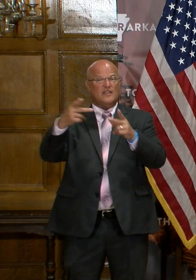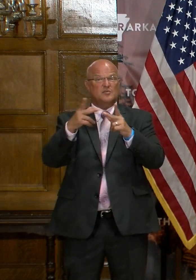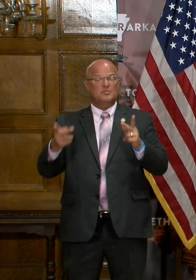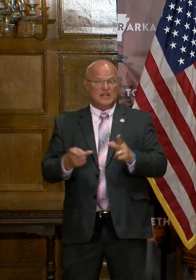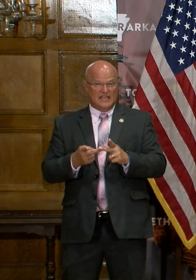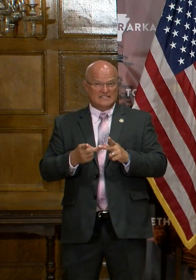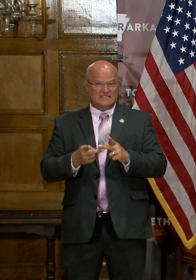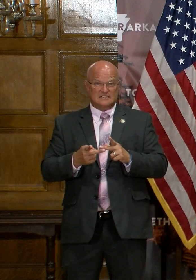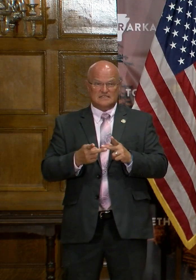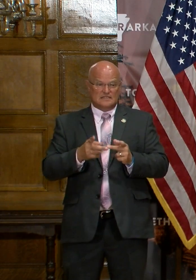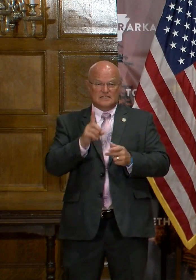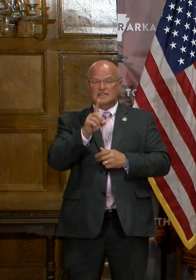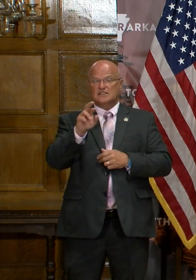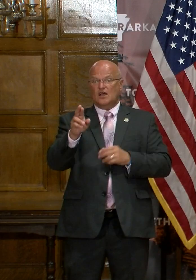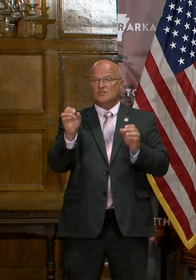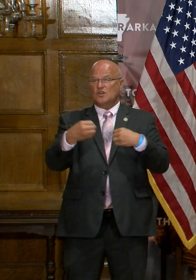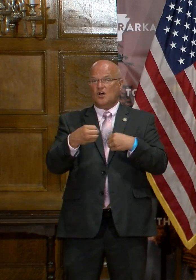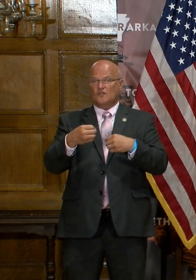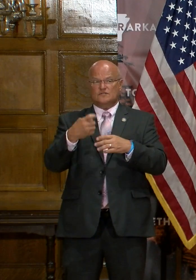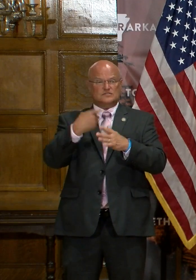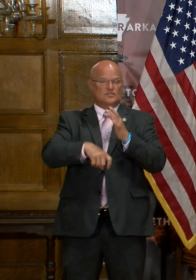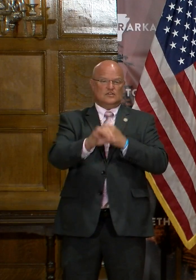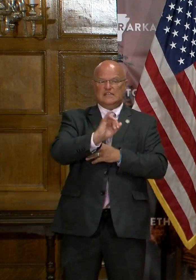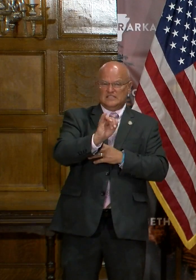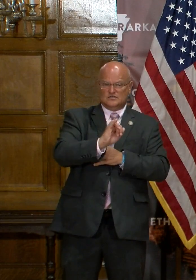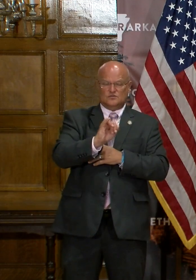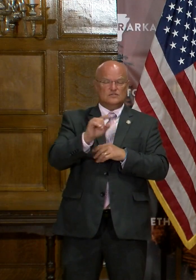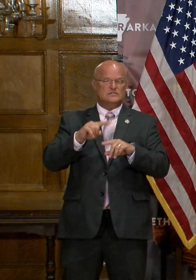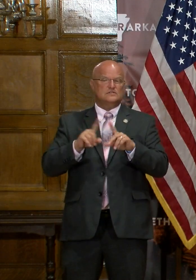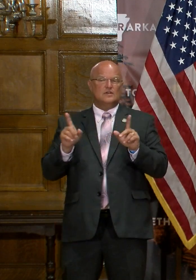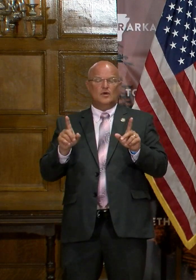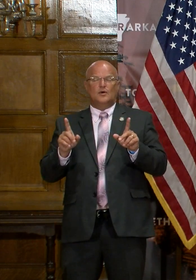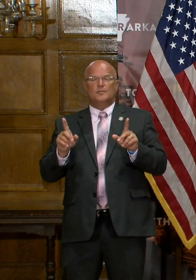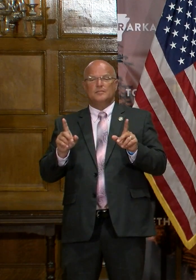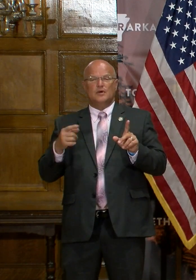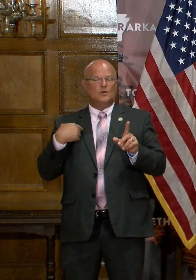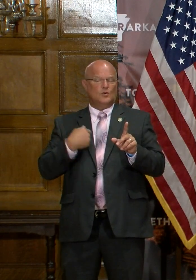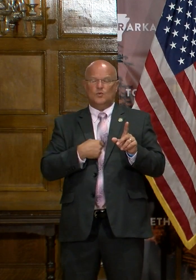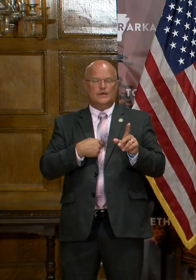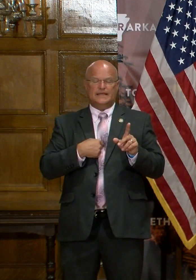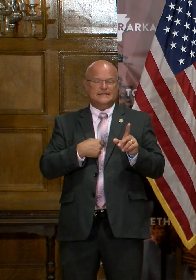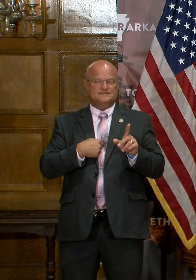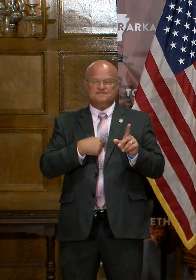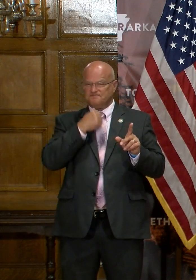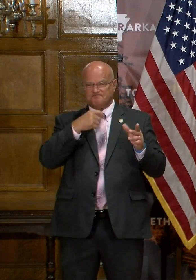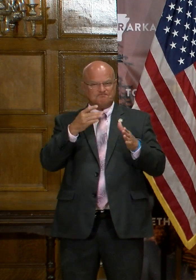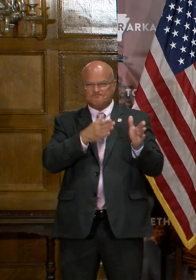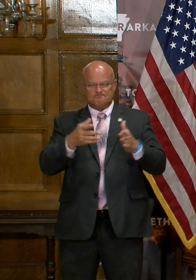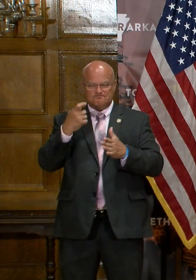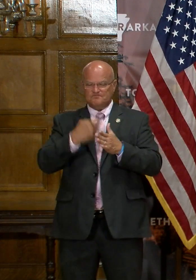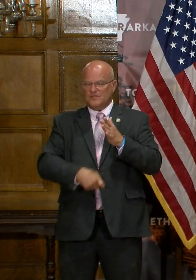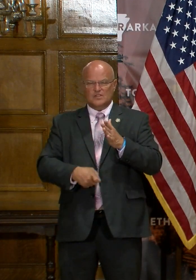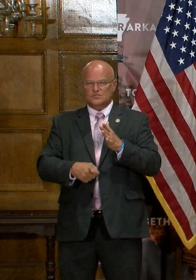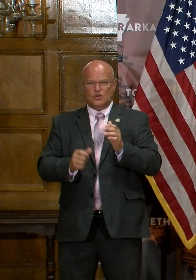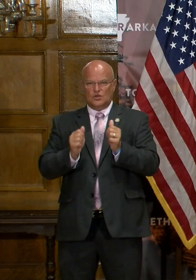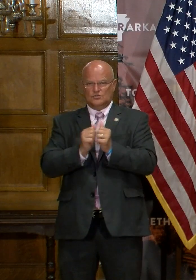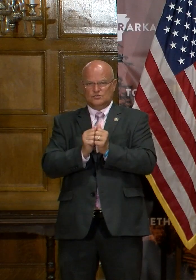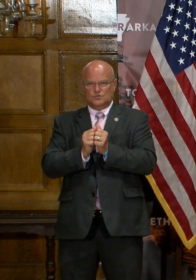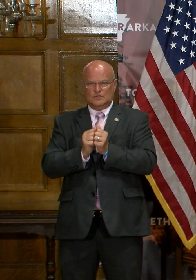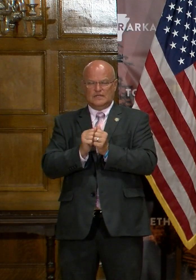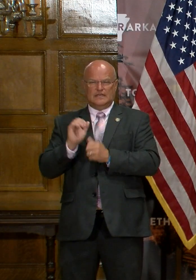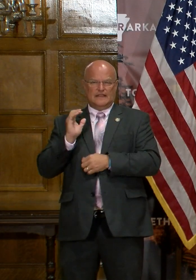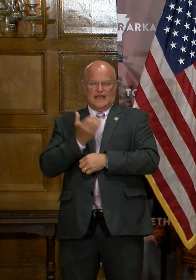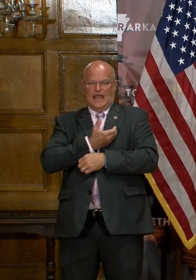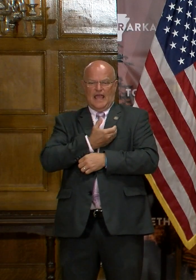elsewhere, they can charge insurance or otherwise, but we don't plan on having any charge to